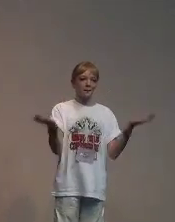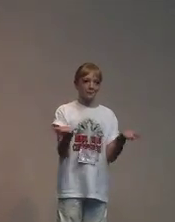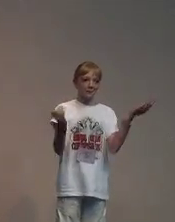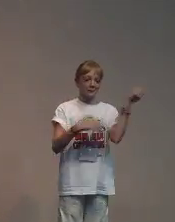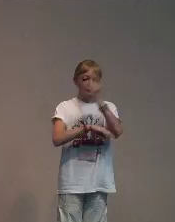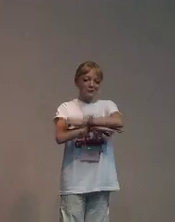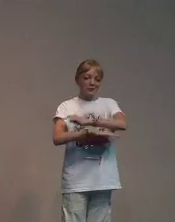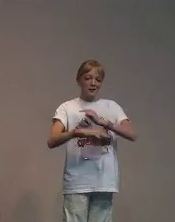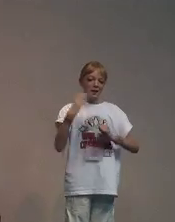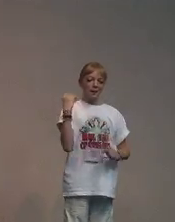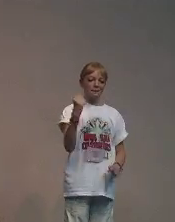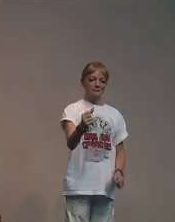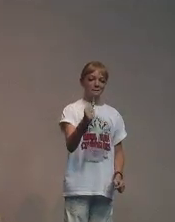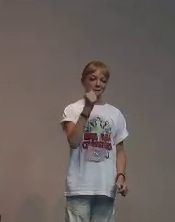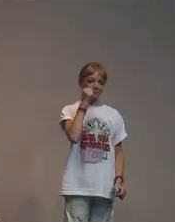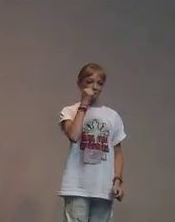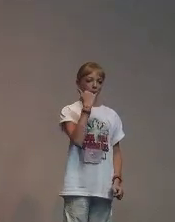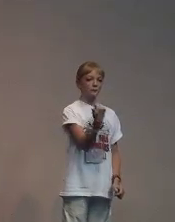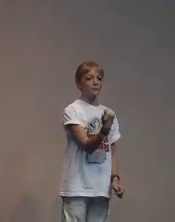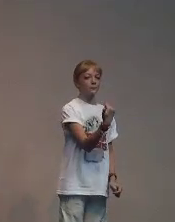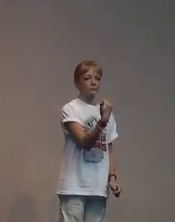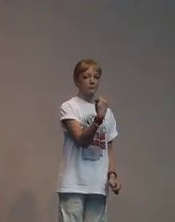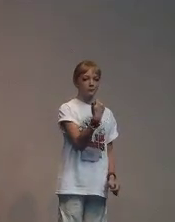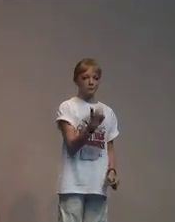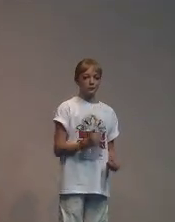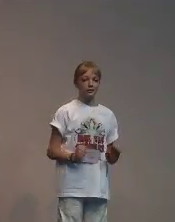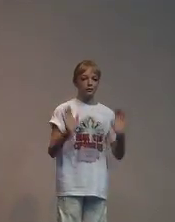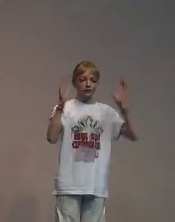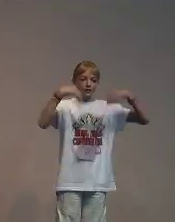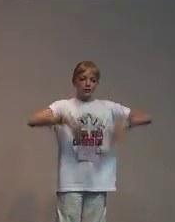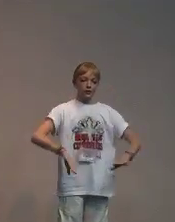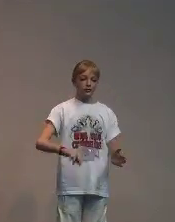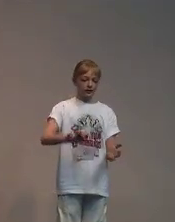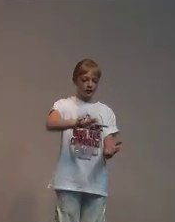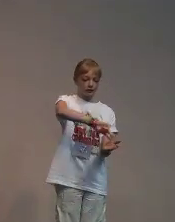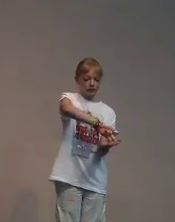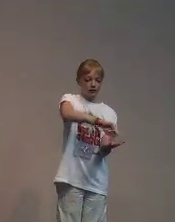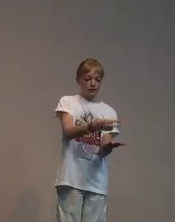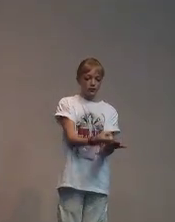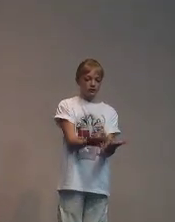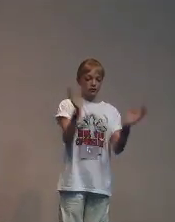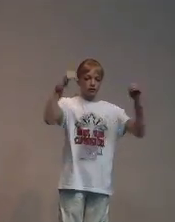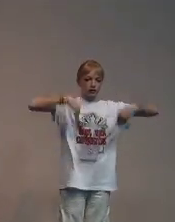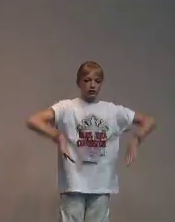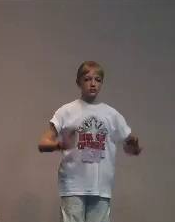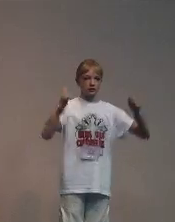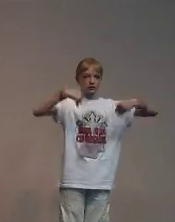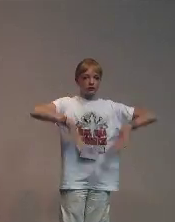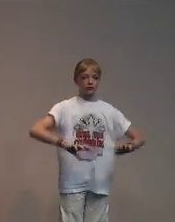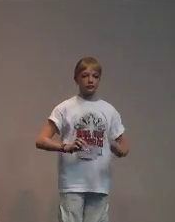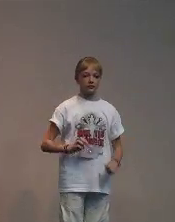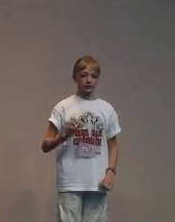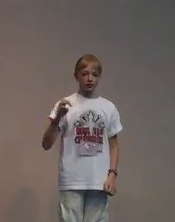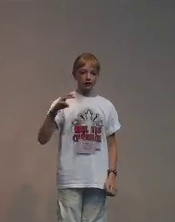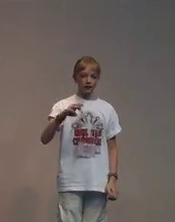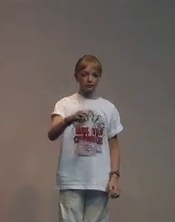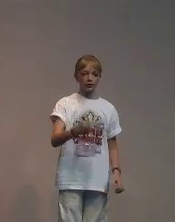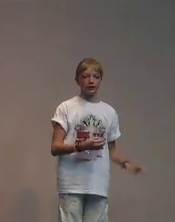Here the day you've gone tomorrow Away tossed in the ocean The